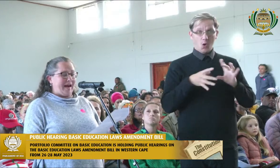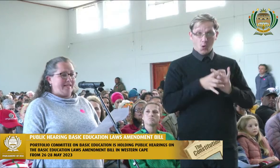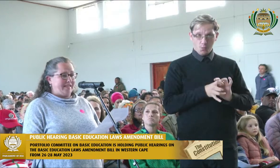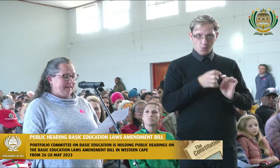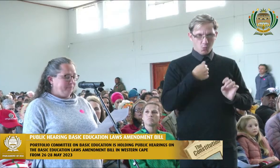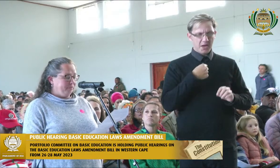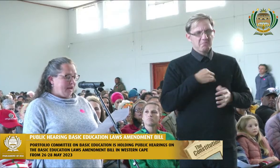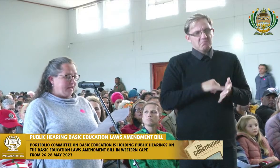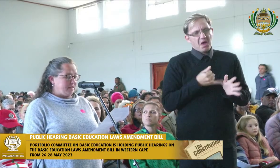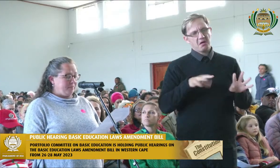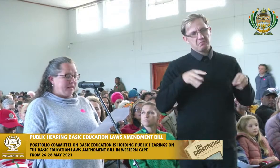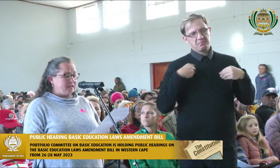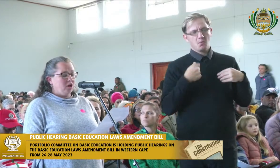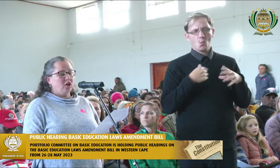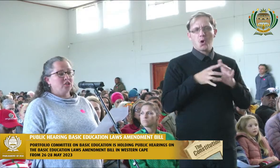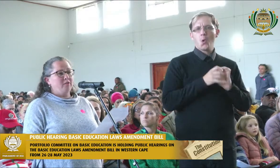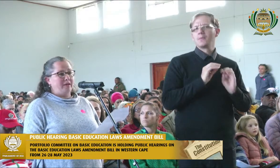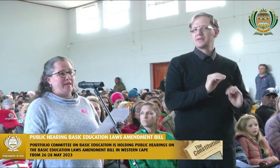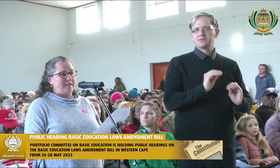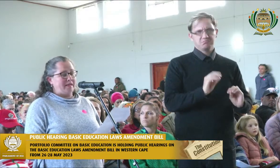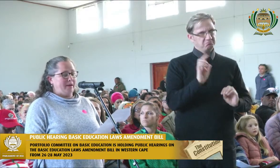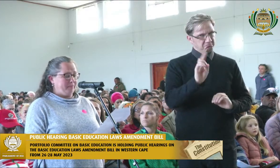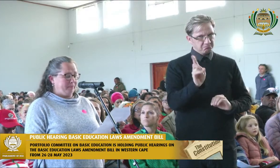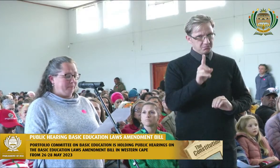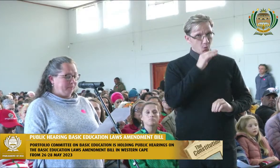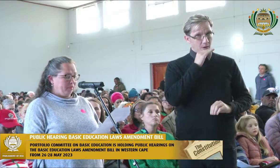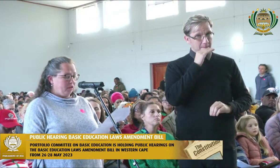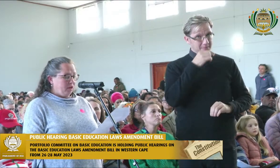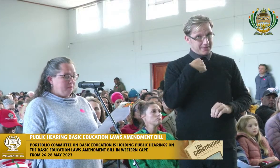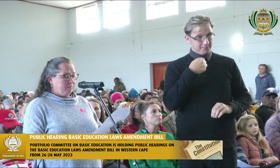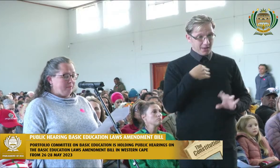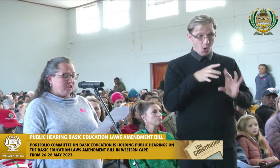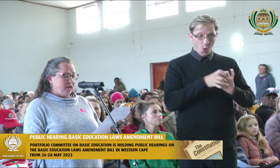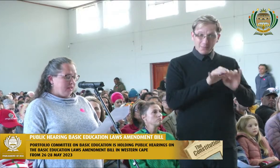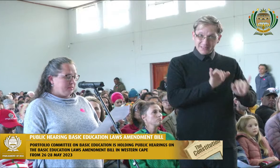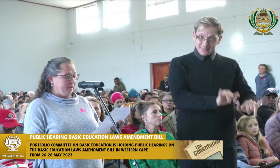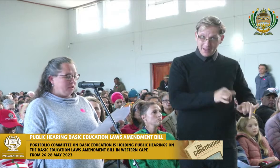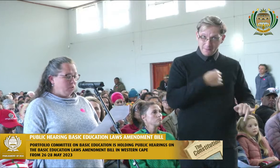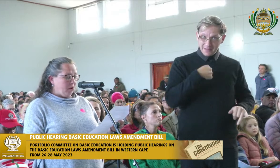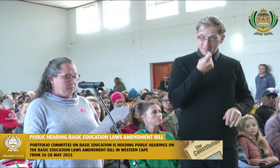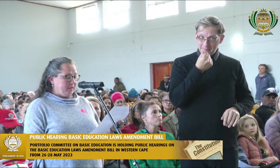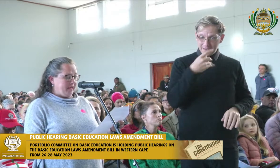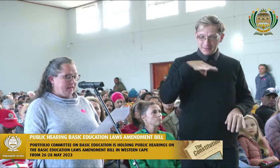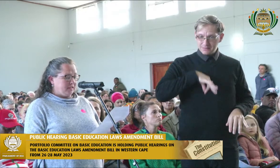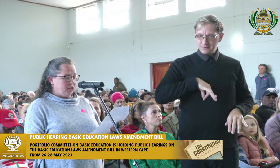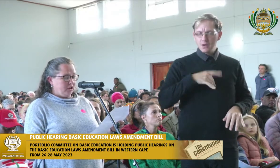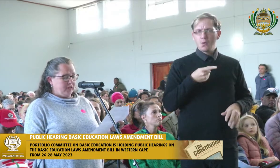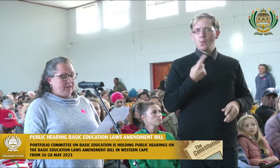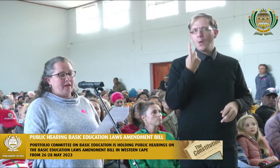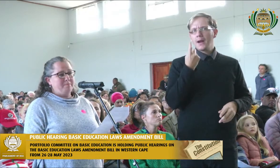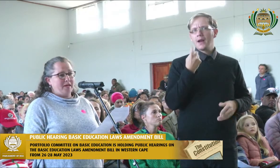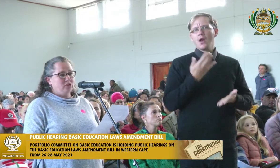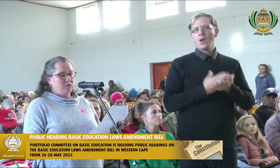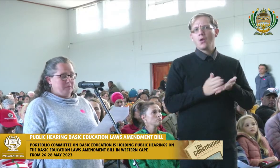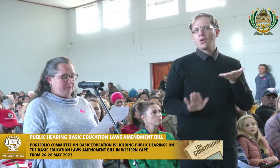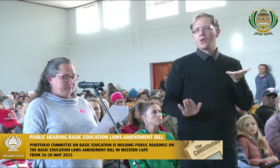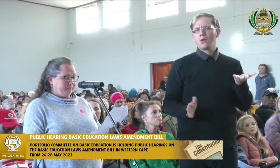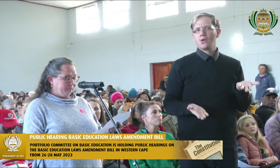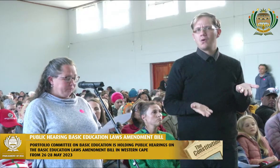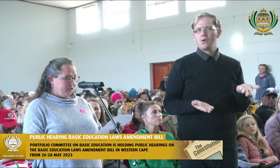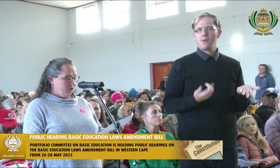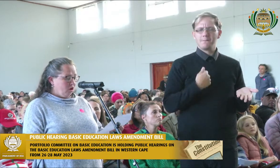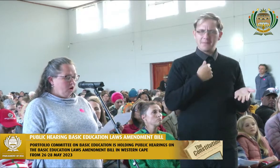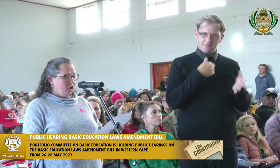we took lightly, as it meant a loss of an income. But my child's mental well-being is the only thing that mattered to